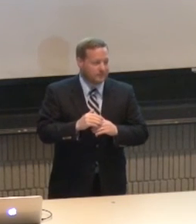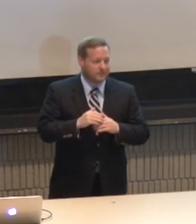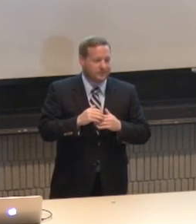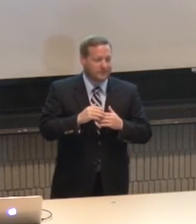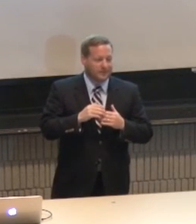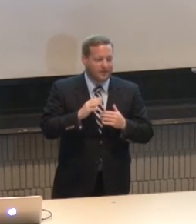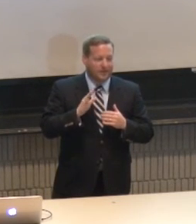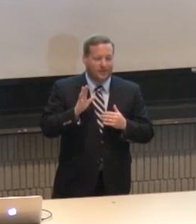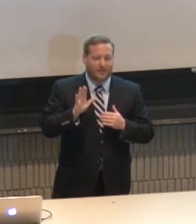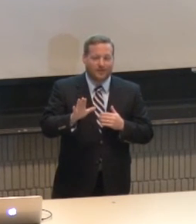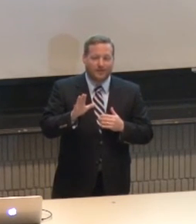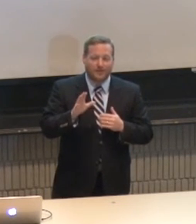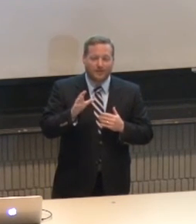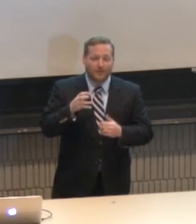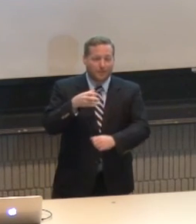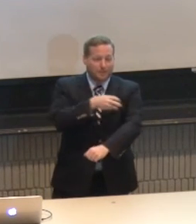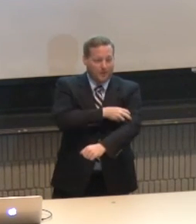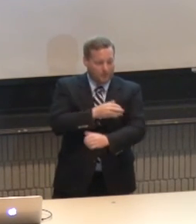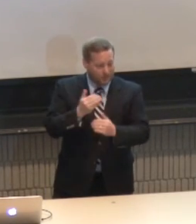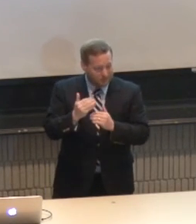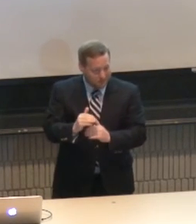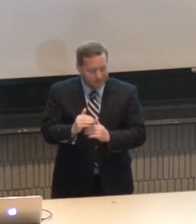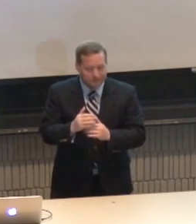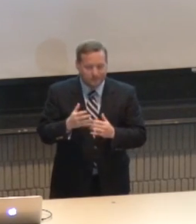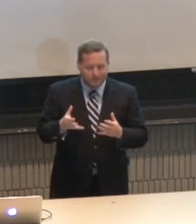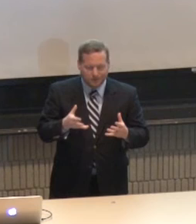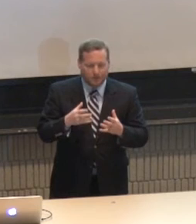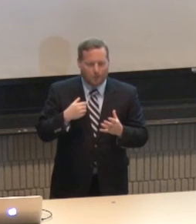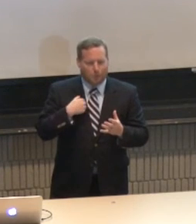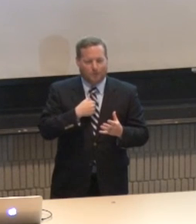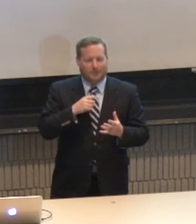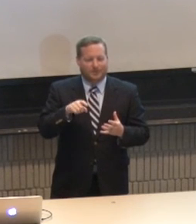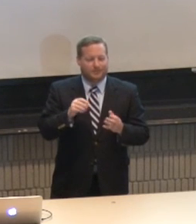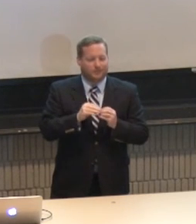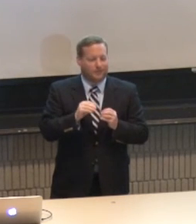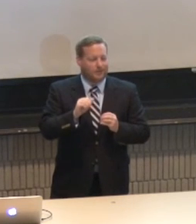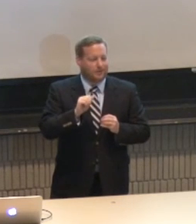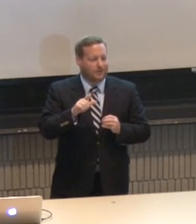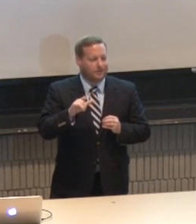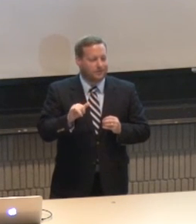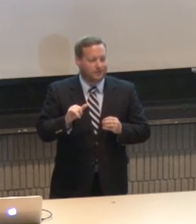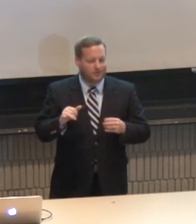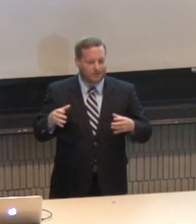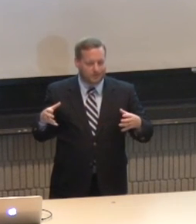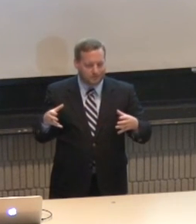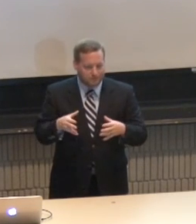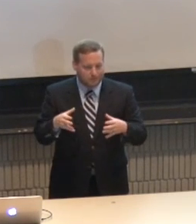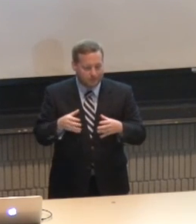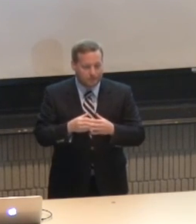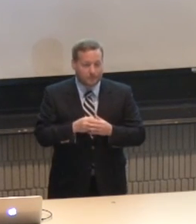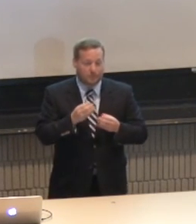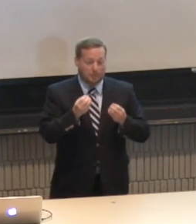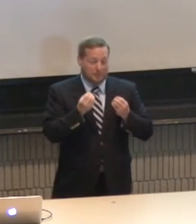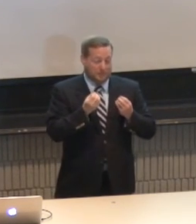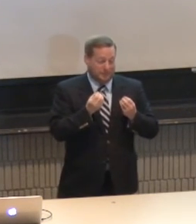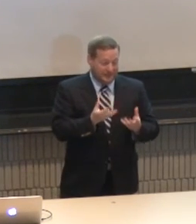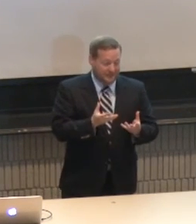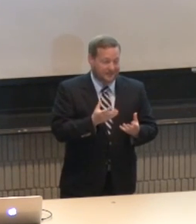8%, excuse me, of deaf people graduate from college, right? So their power is extremely limited as a result. And allies